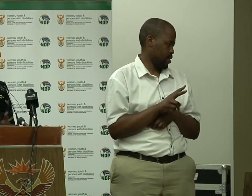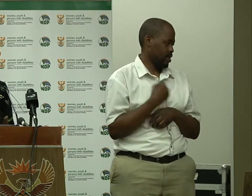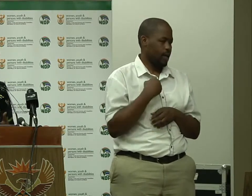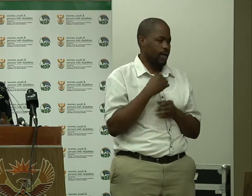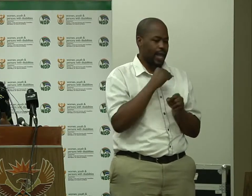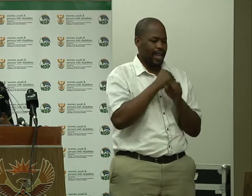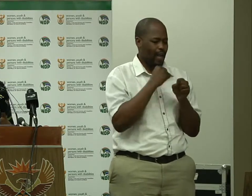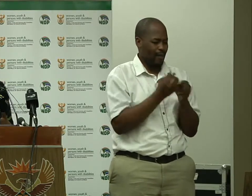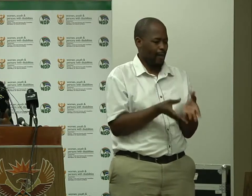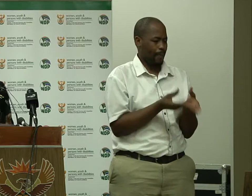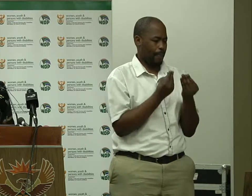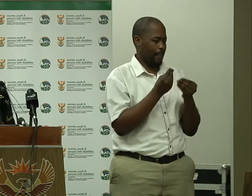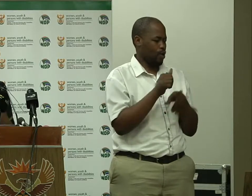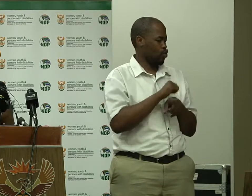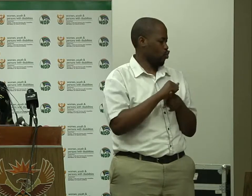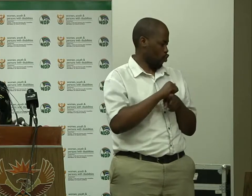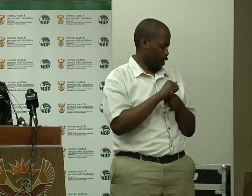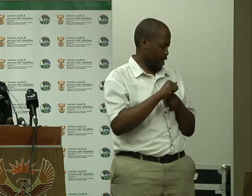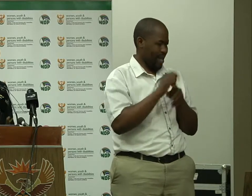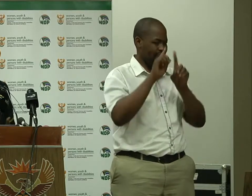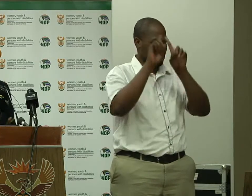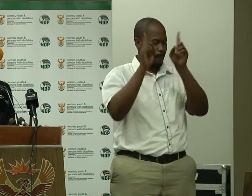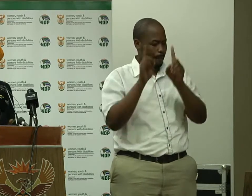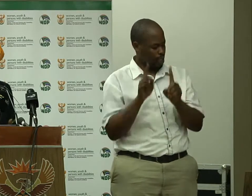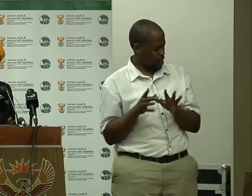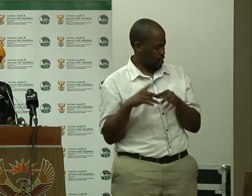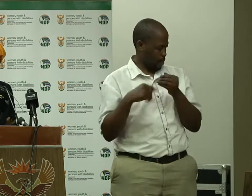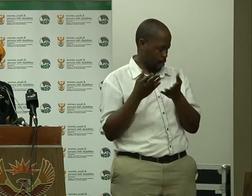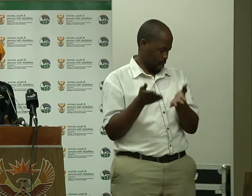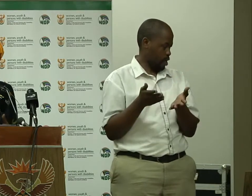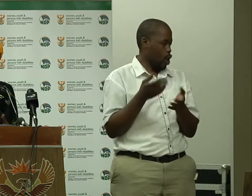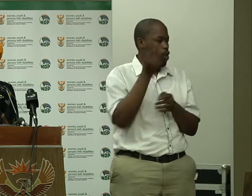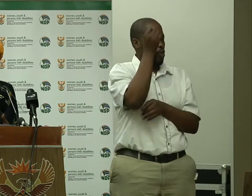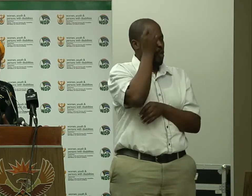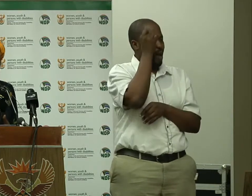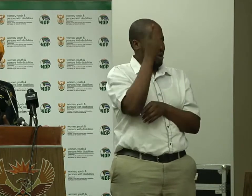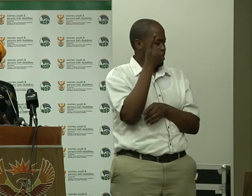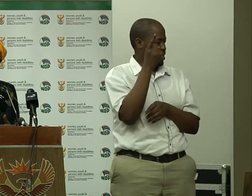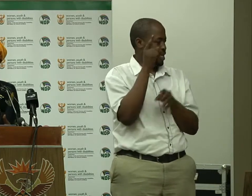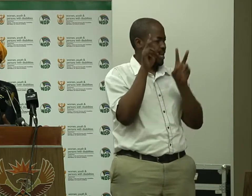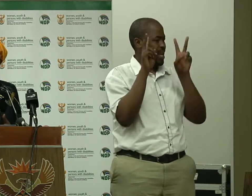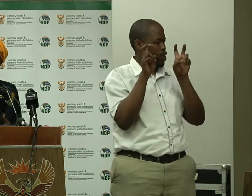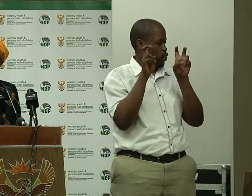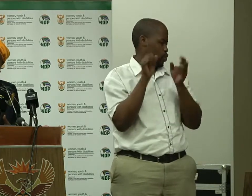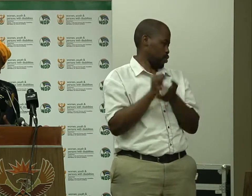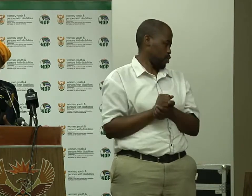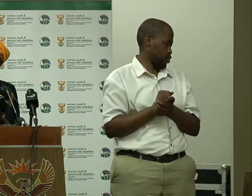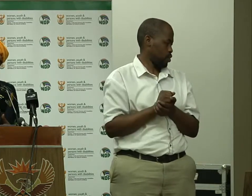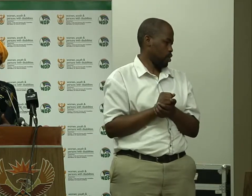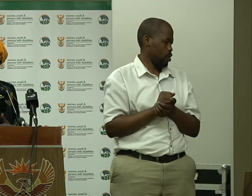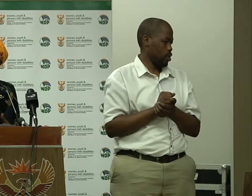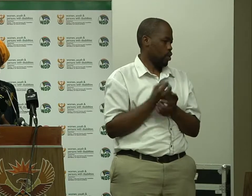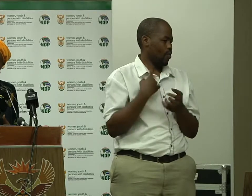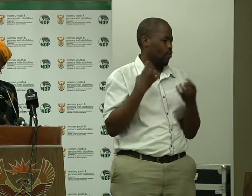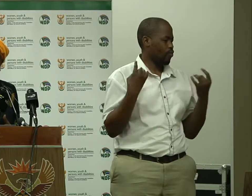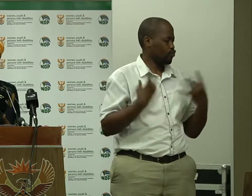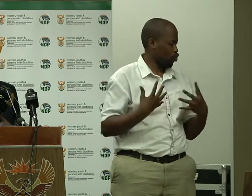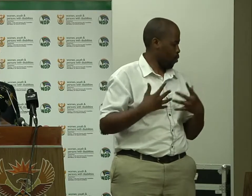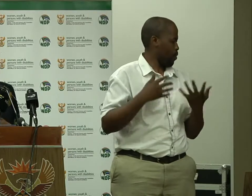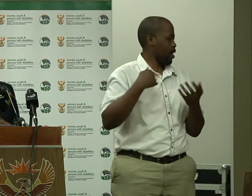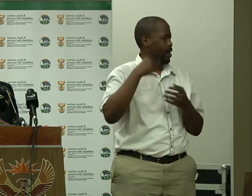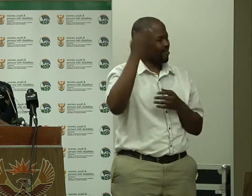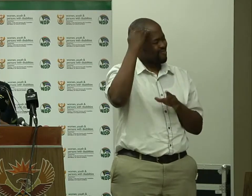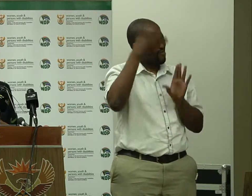through training and specialization to understand issues of trauma and